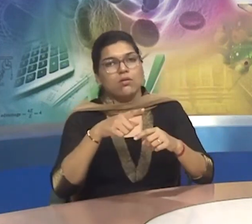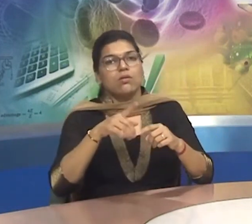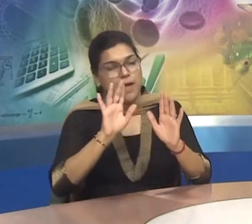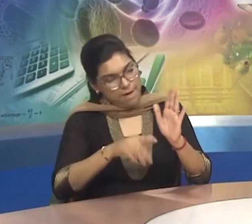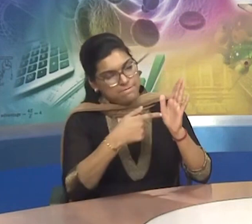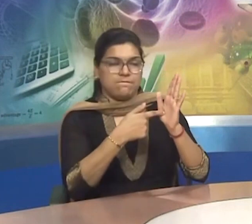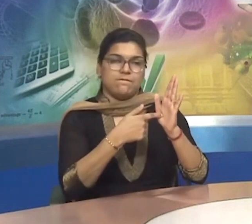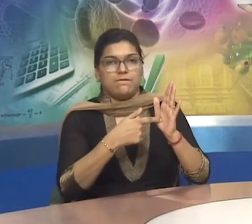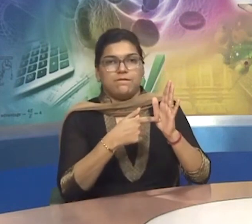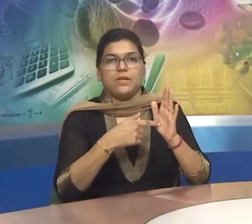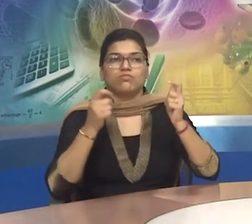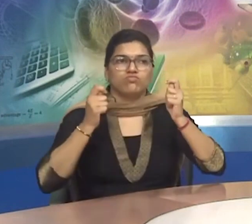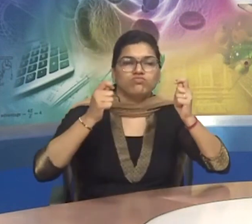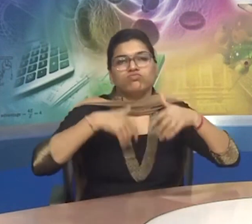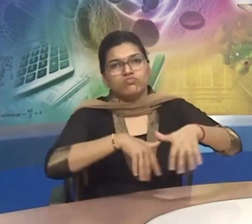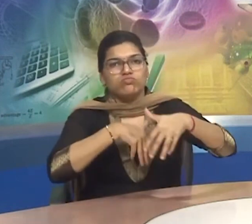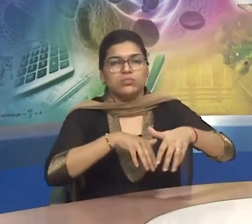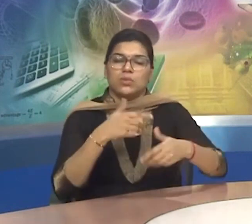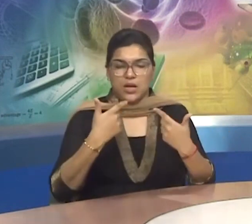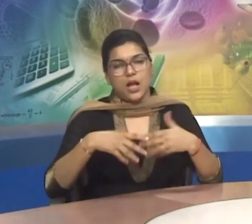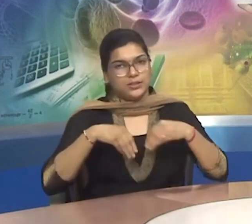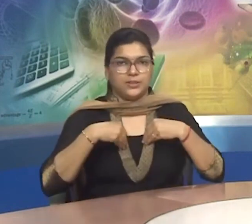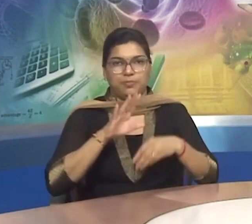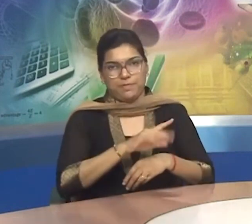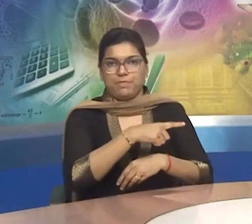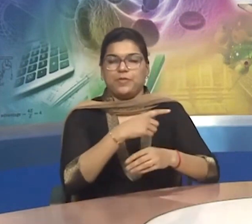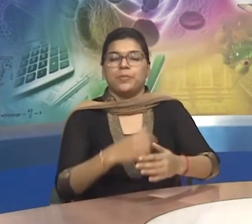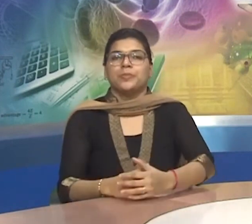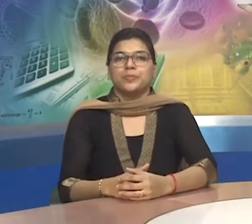our government and also the First Amendment of the Constitution.